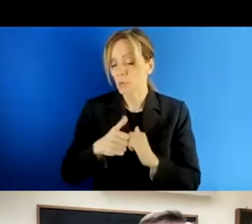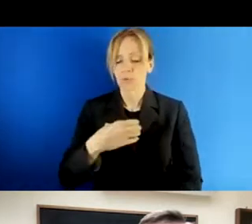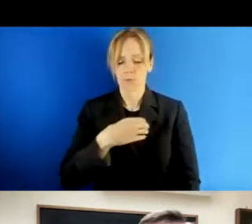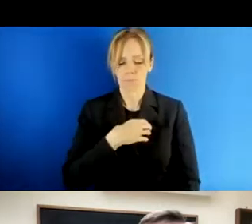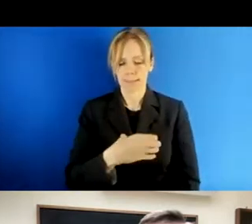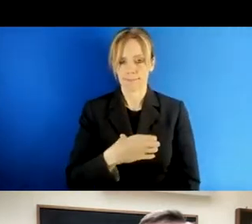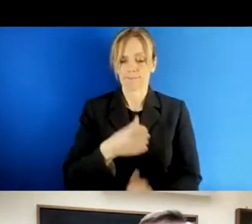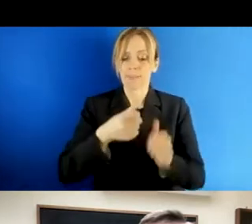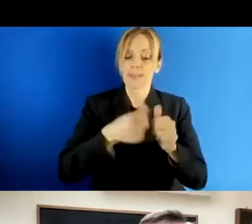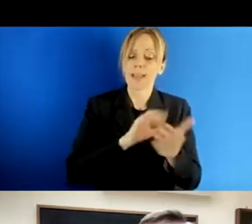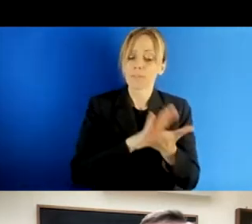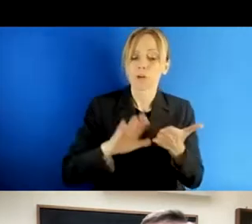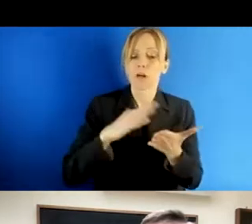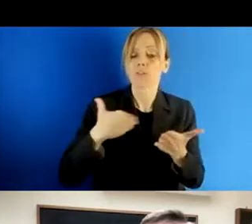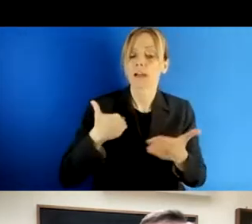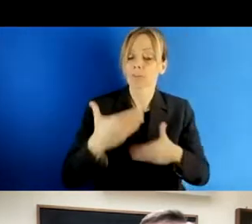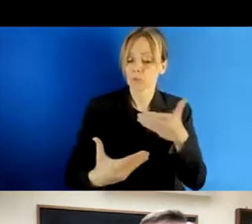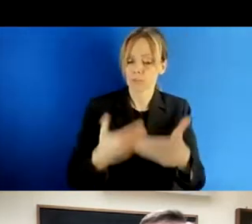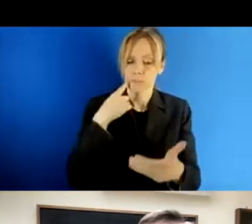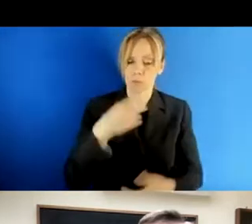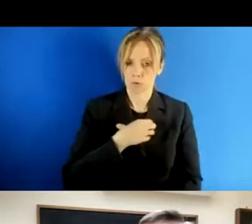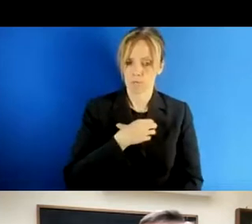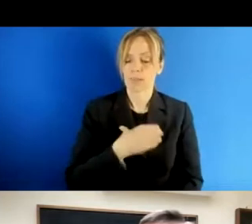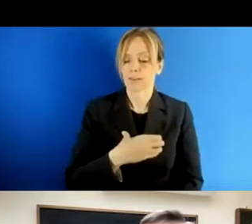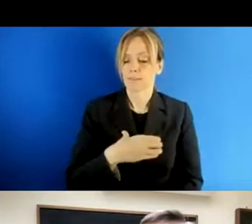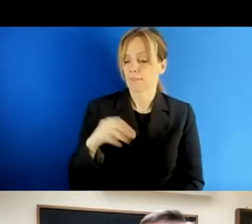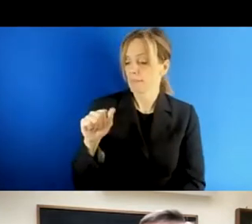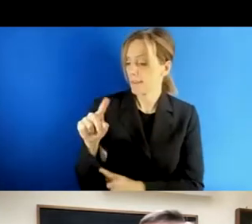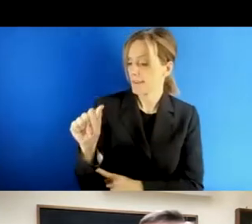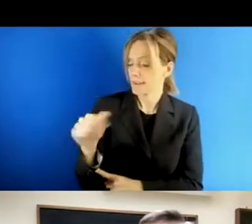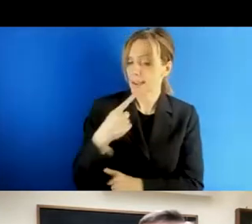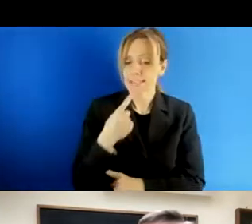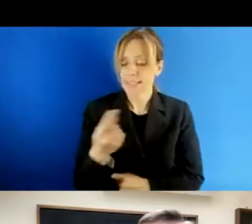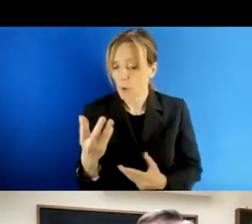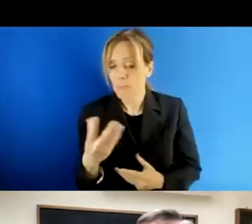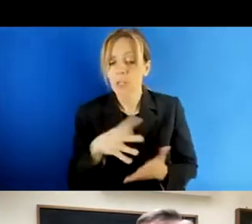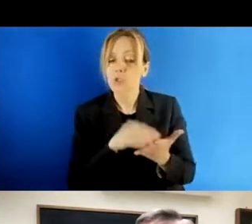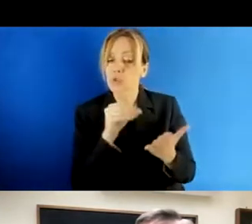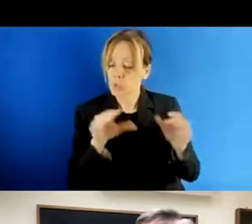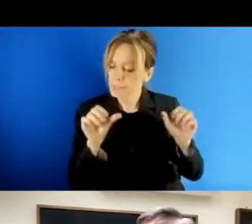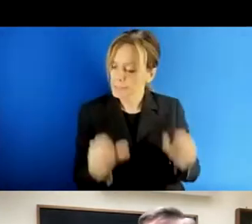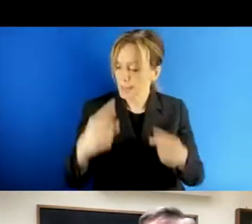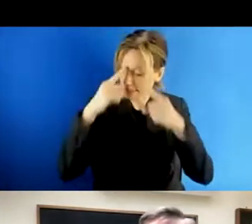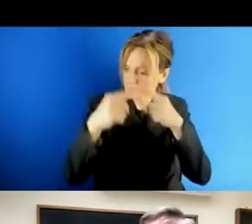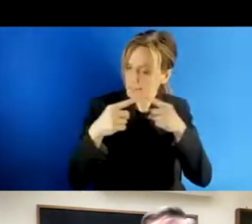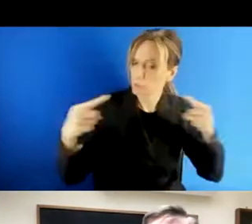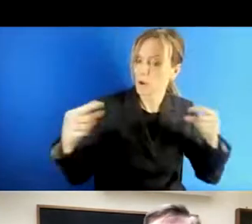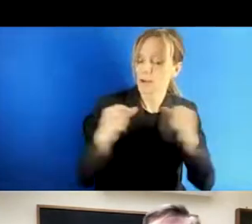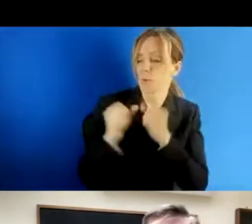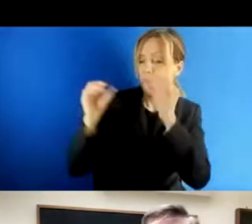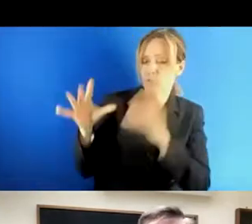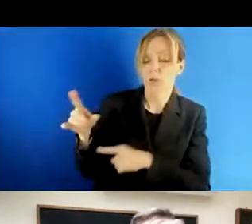resolution procedure. Because of the ADA, students can disagree with the instructor's decision to outright deny